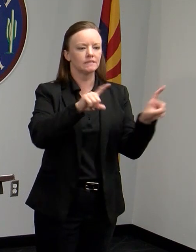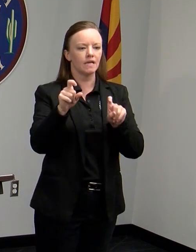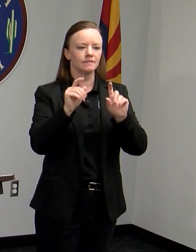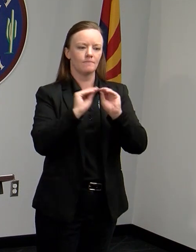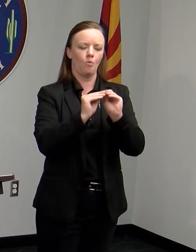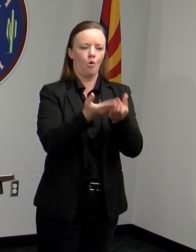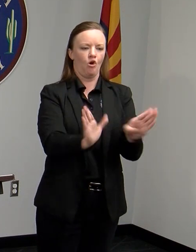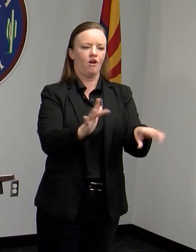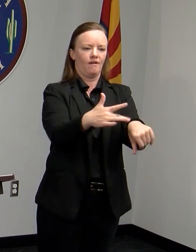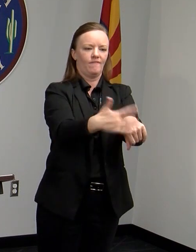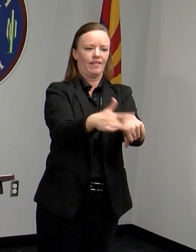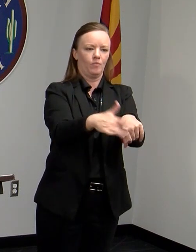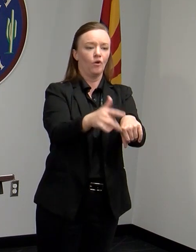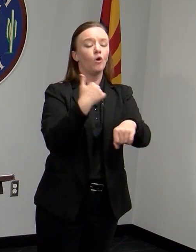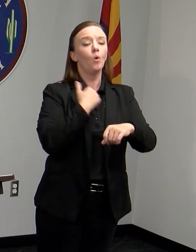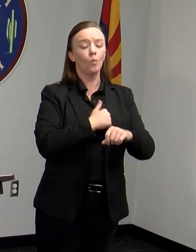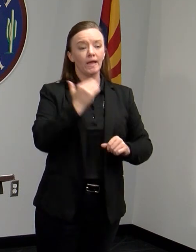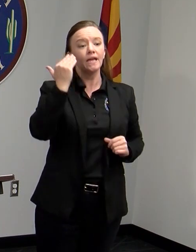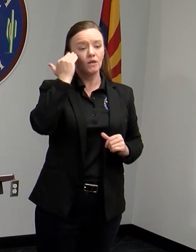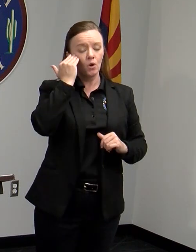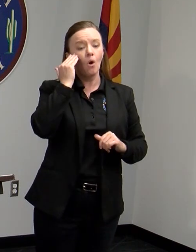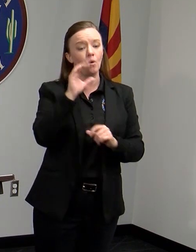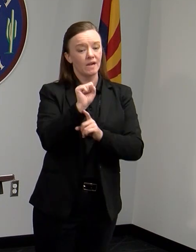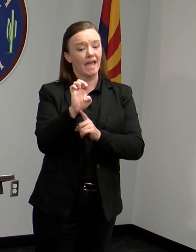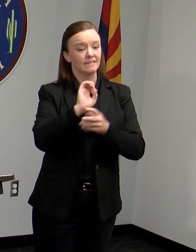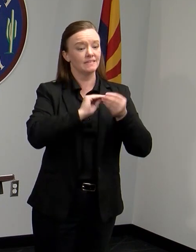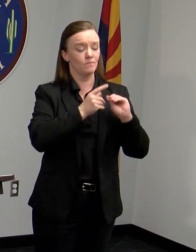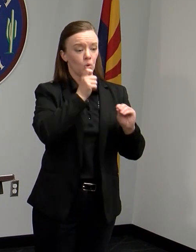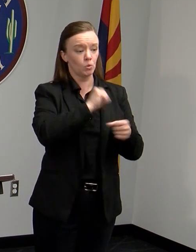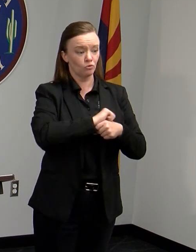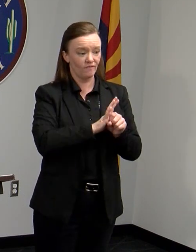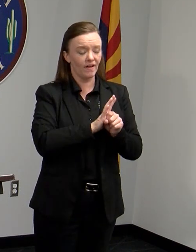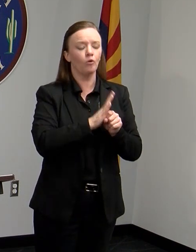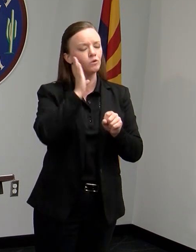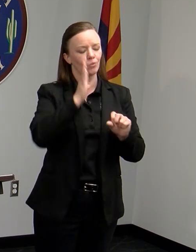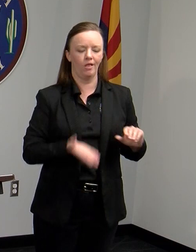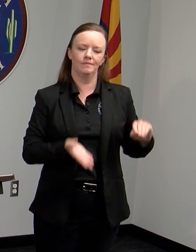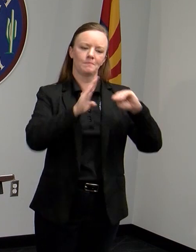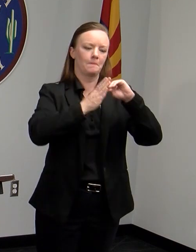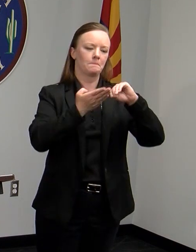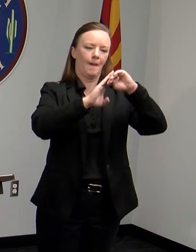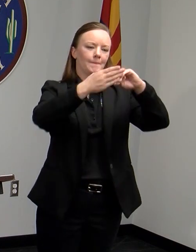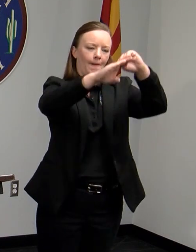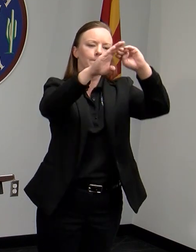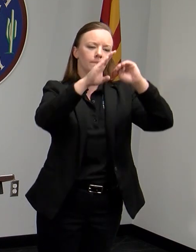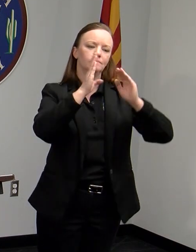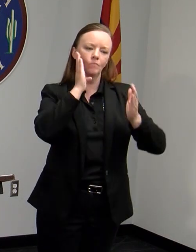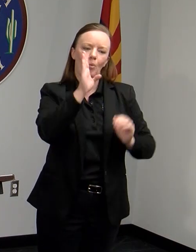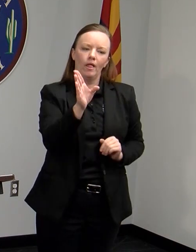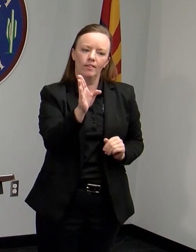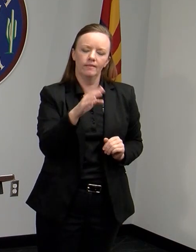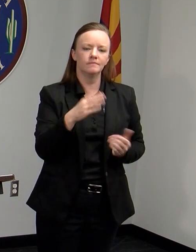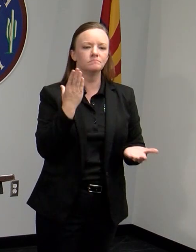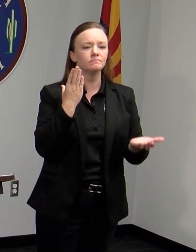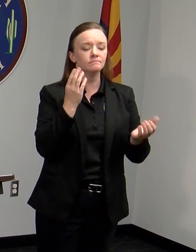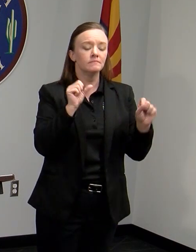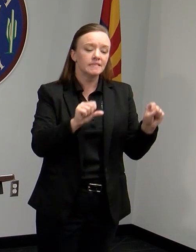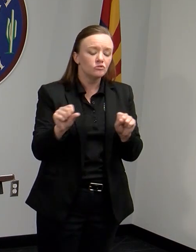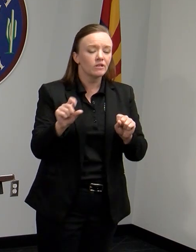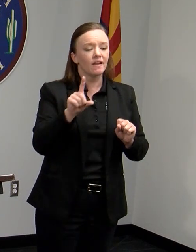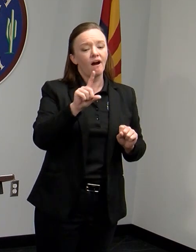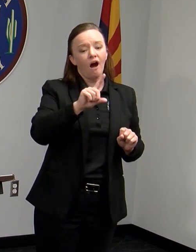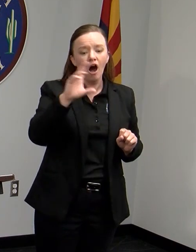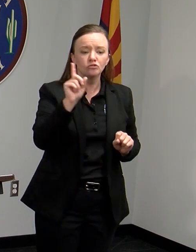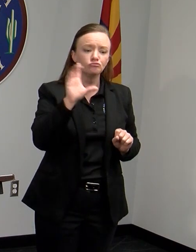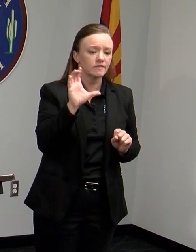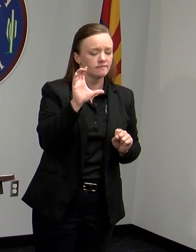widely available. And we know that those case numbers will continue to rise with potentially hundreds of case investigations per